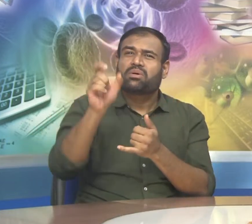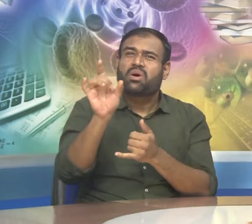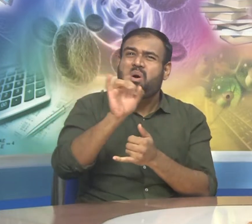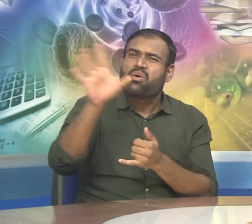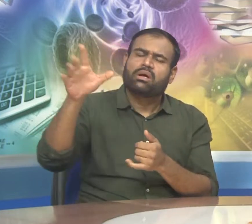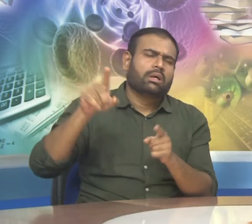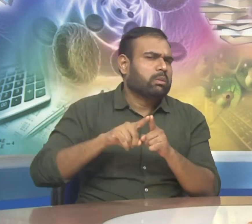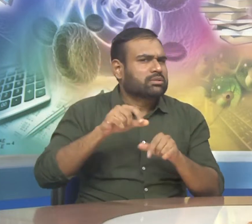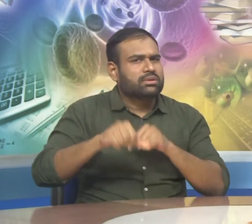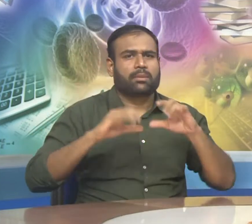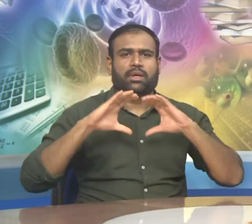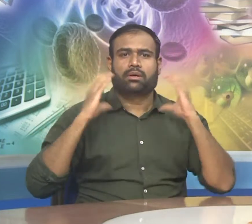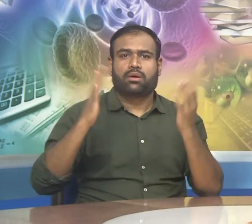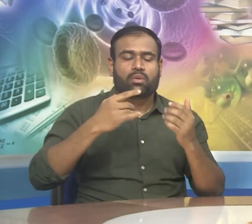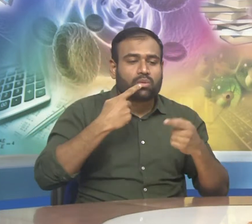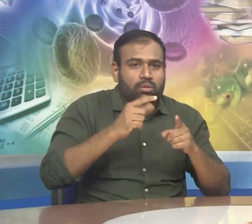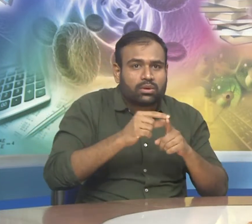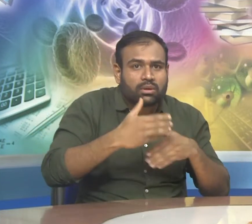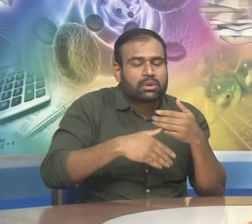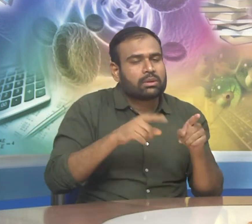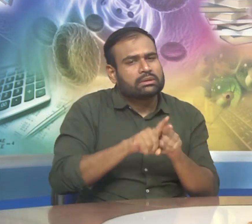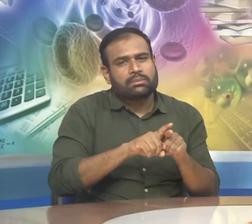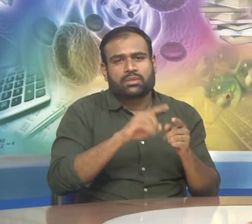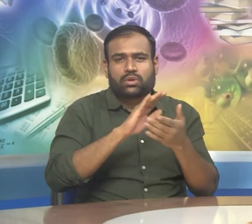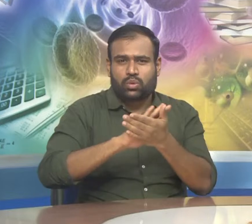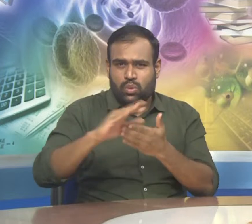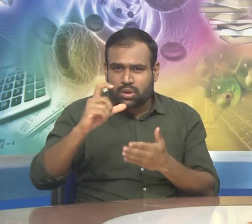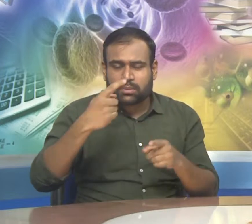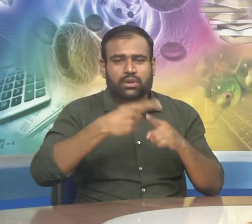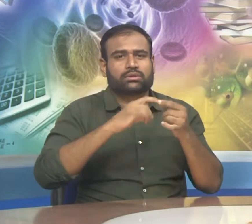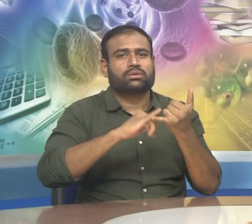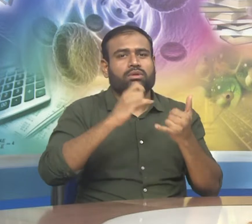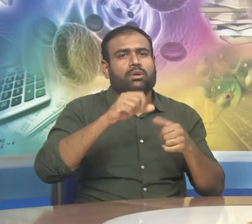of judges of the Supreme Court.